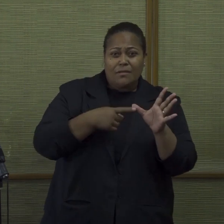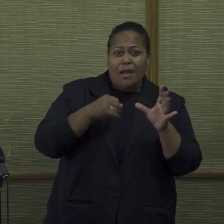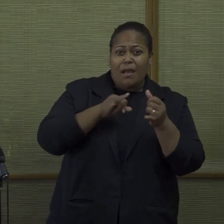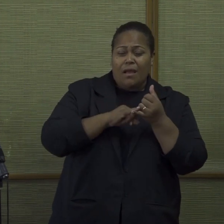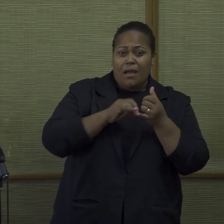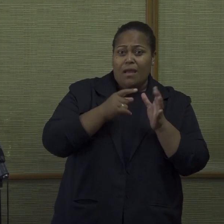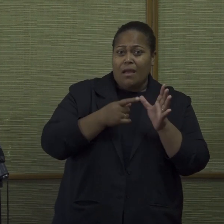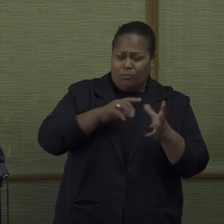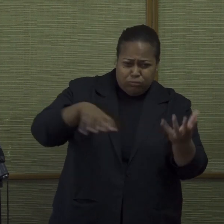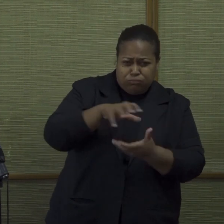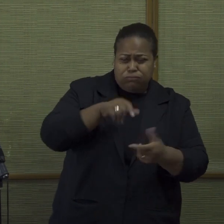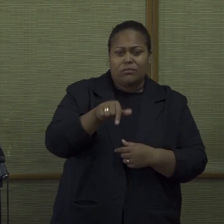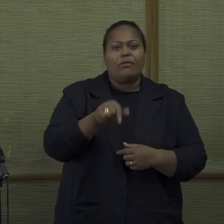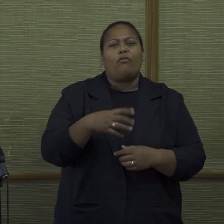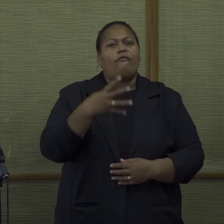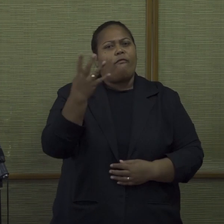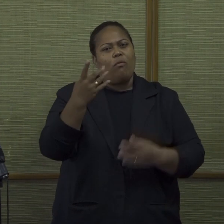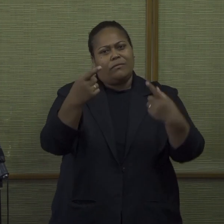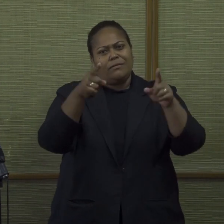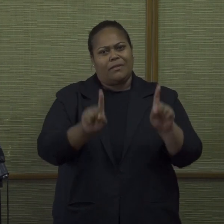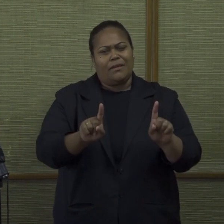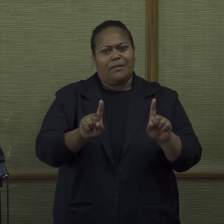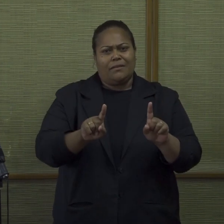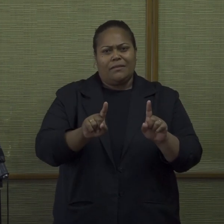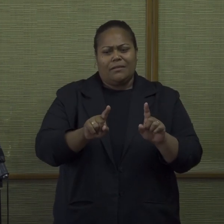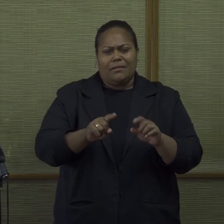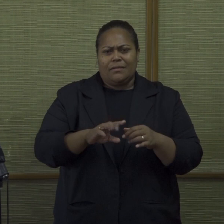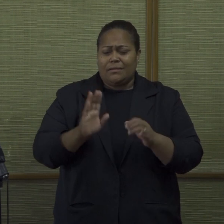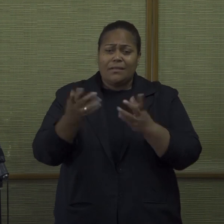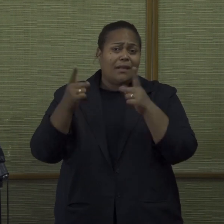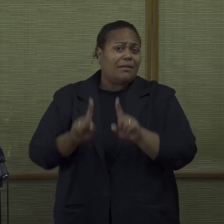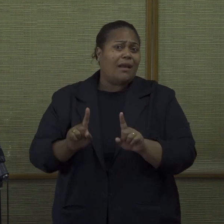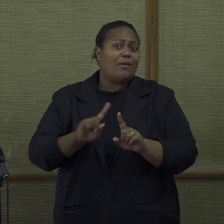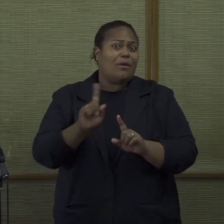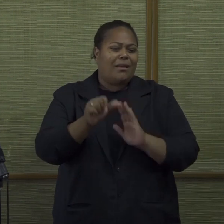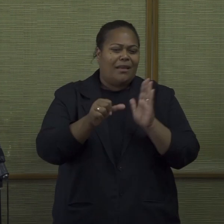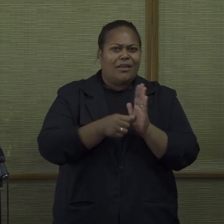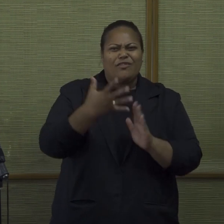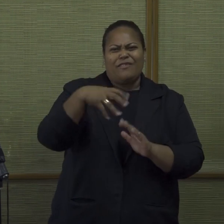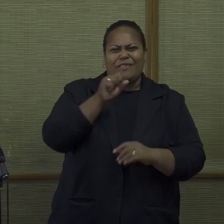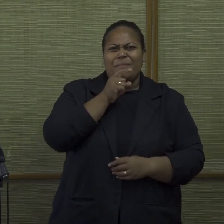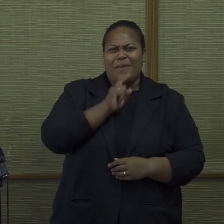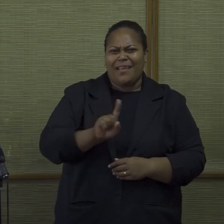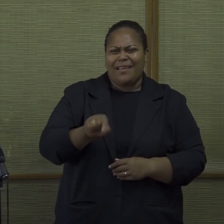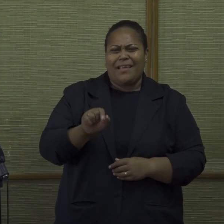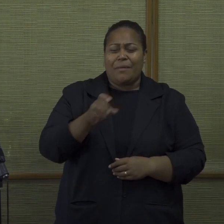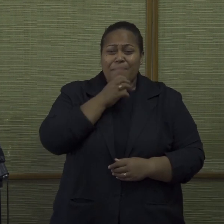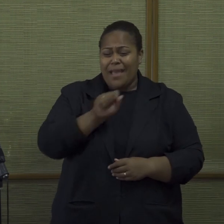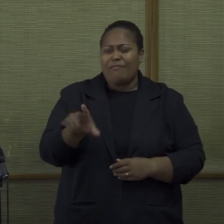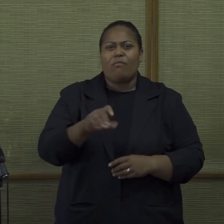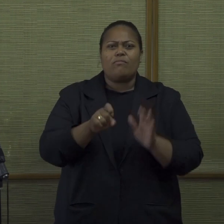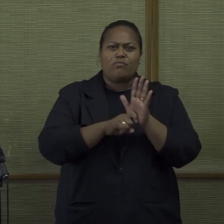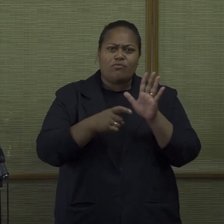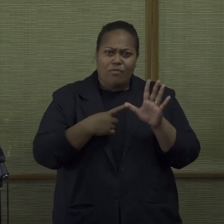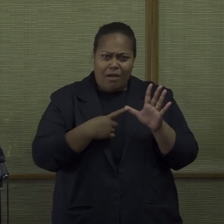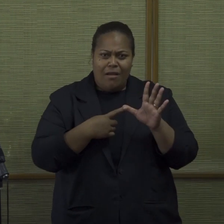latest casualty are a 50-year-old man from Nalawara and a 70-year-old man from Yanduamba. We